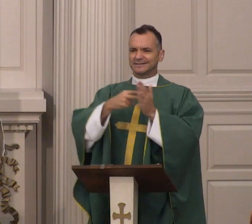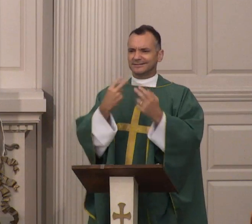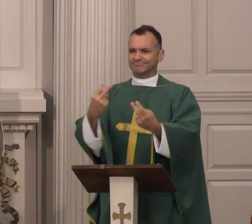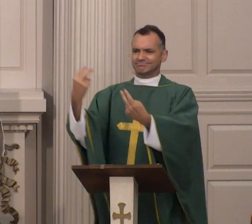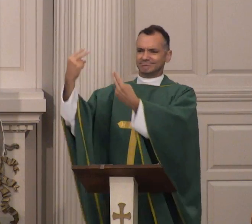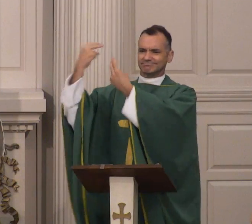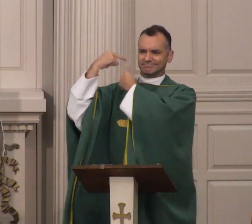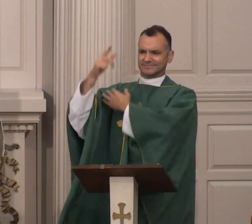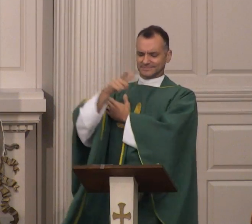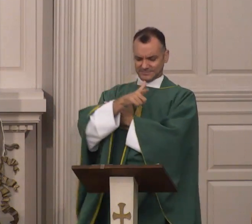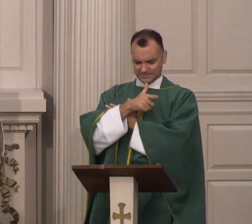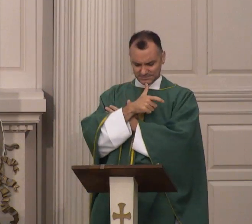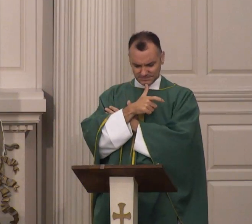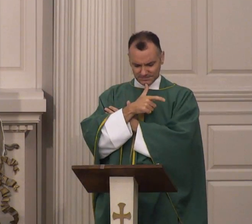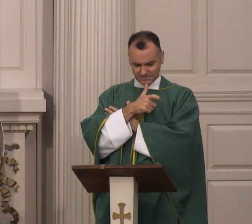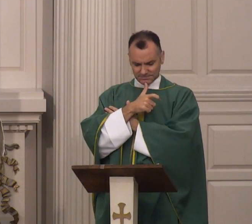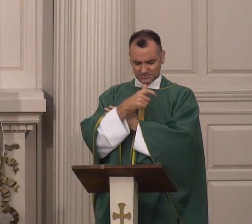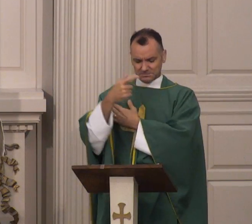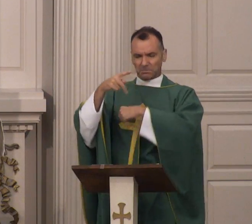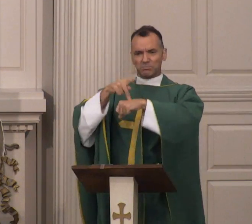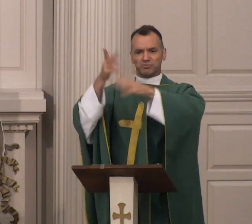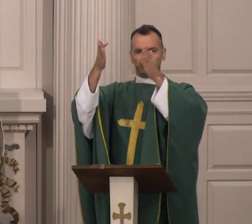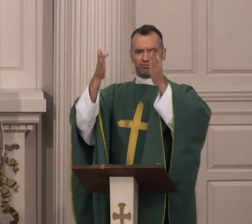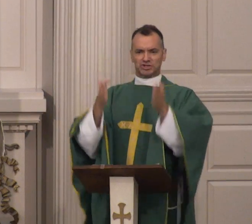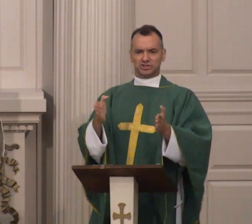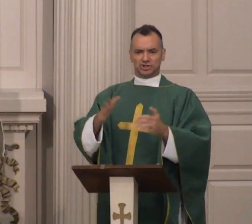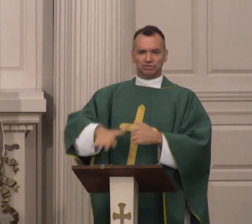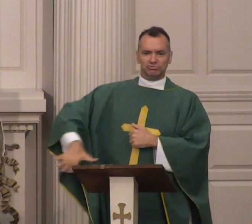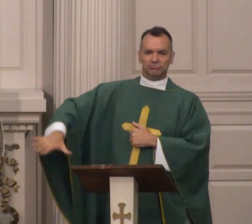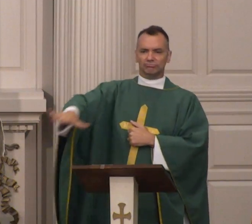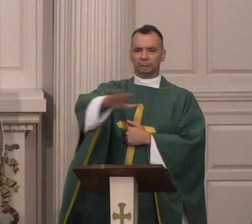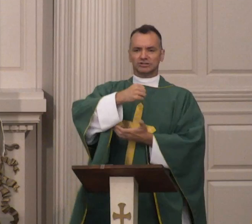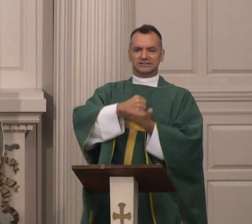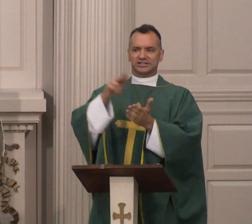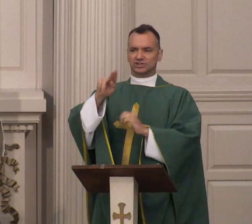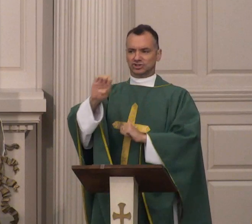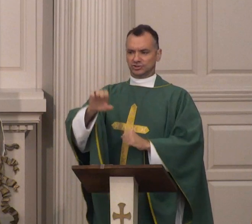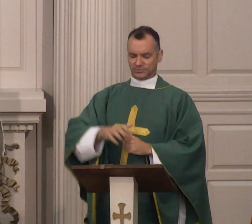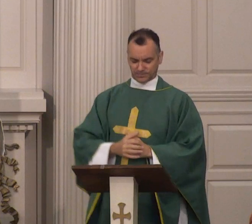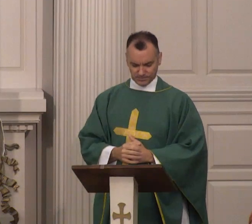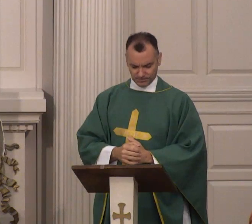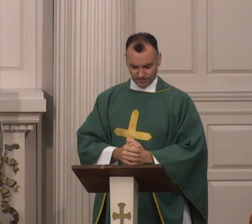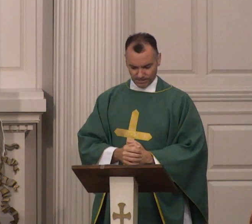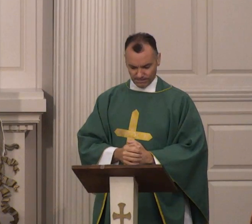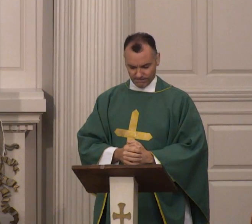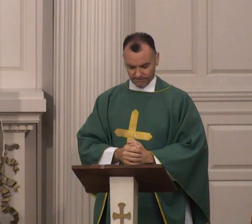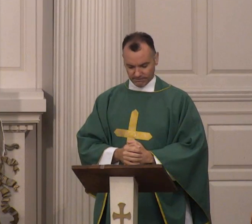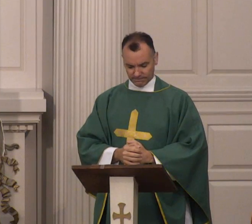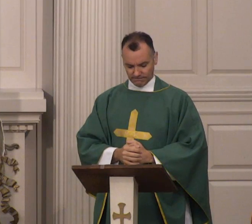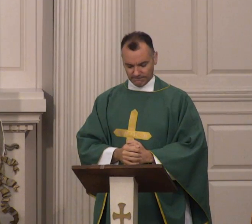Today's Mass is offered for the parishioners of St. Jude.